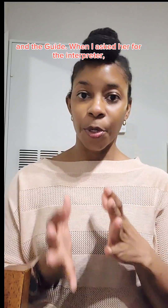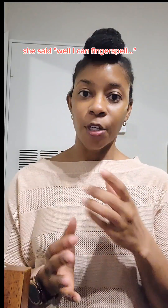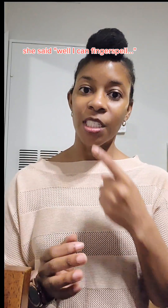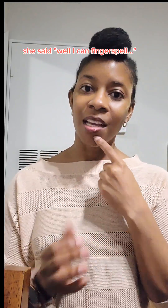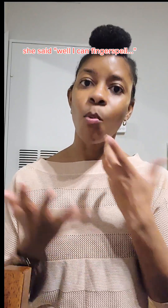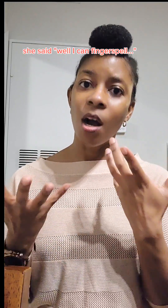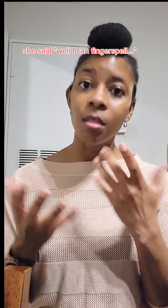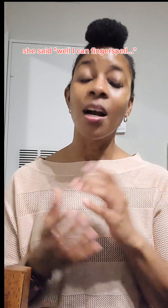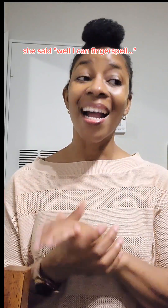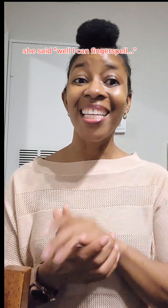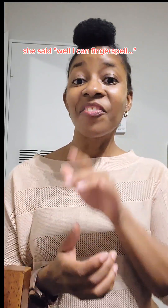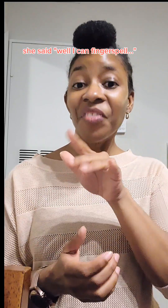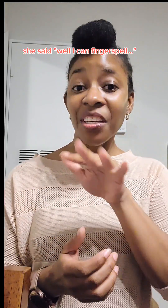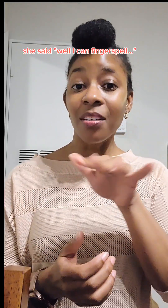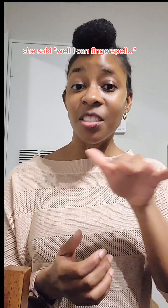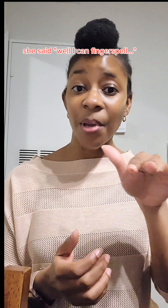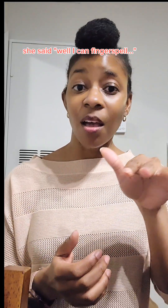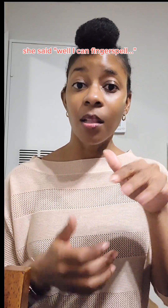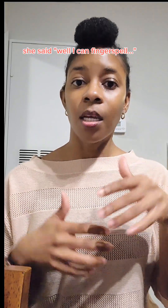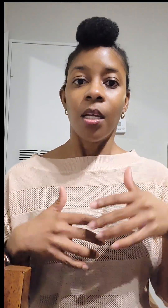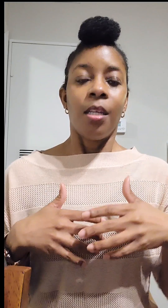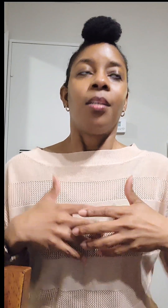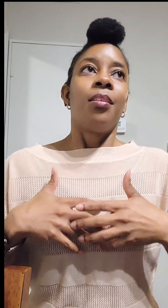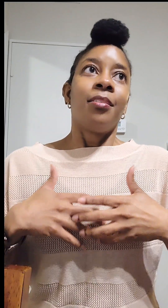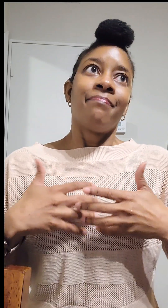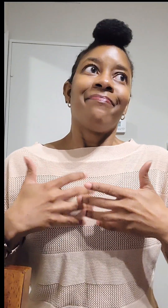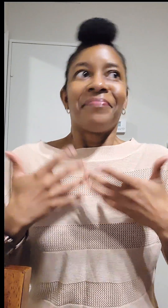she said, well, I can finger spell.